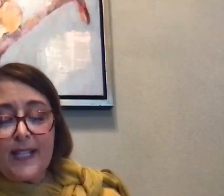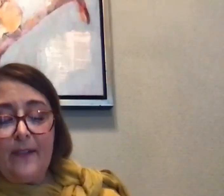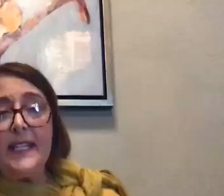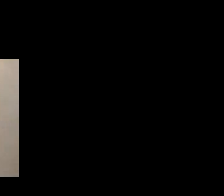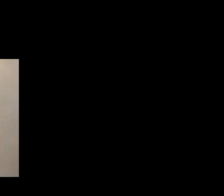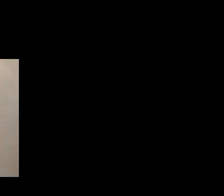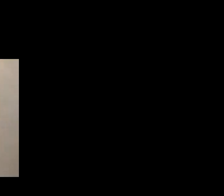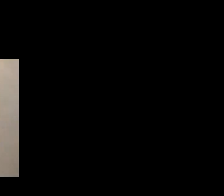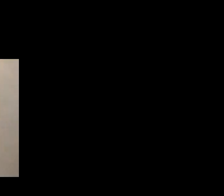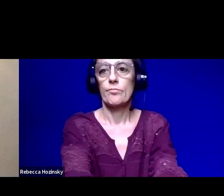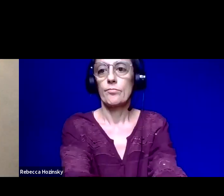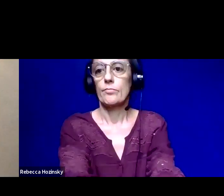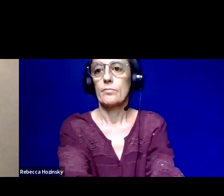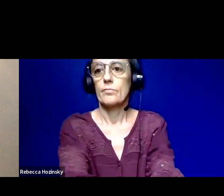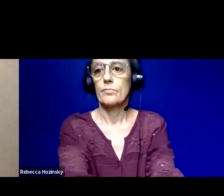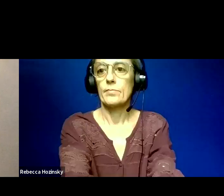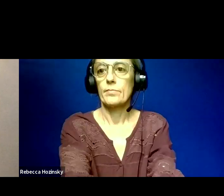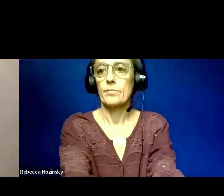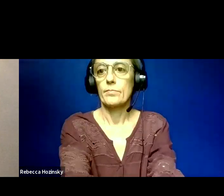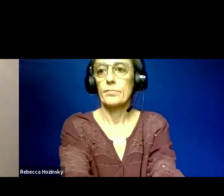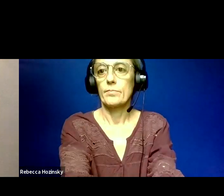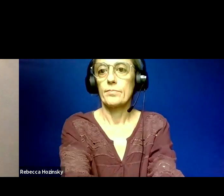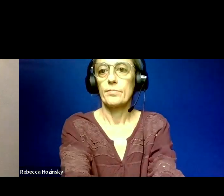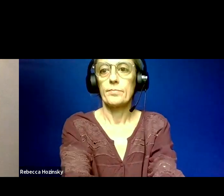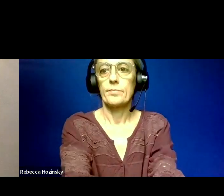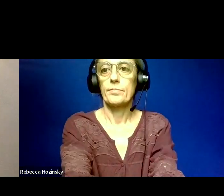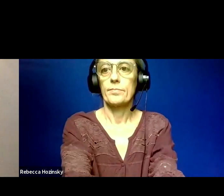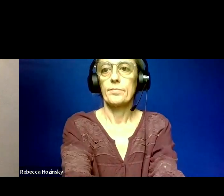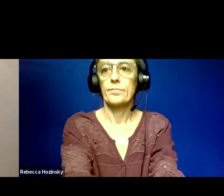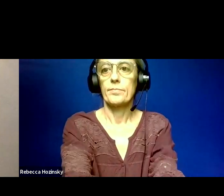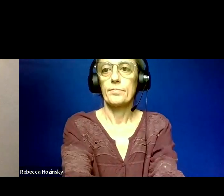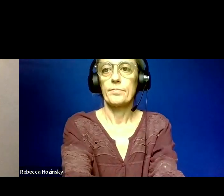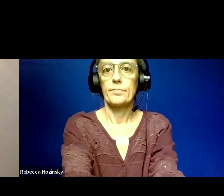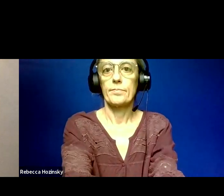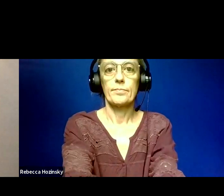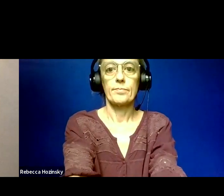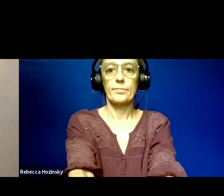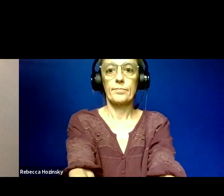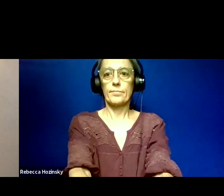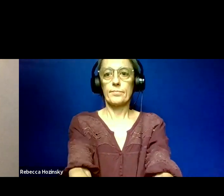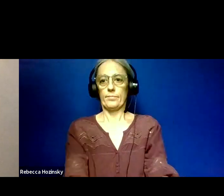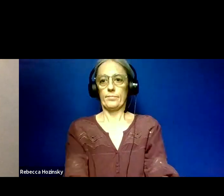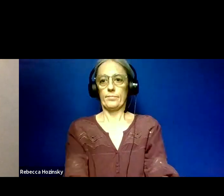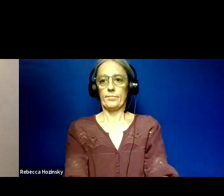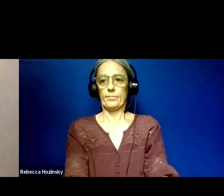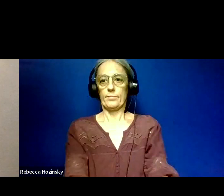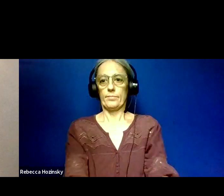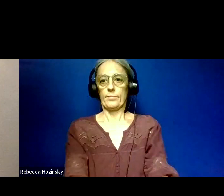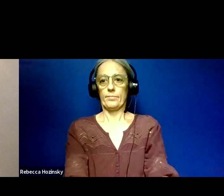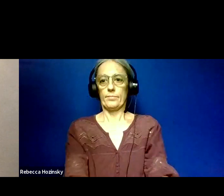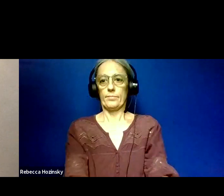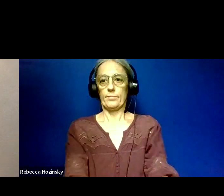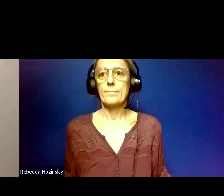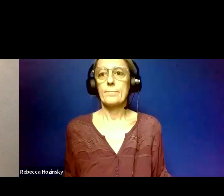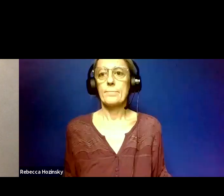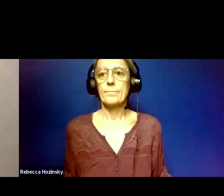our safety staff, we have a safety staff, perform ergonomic assessments to make sure an employee's desk area is